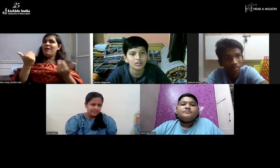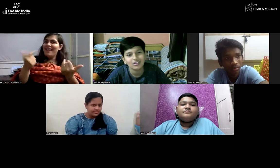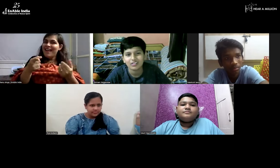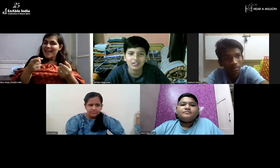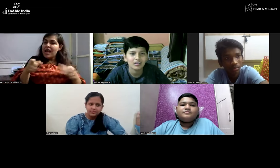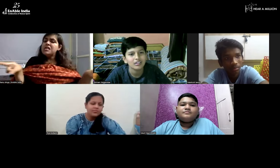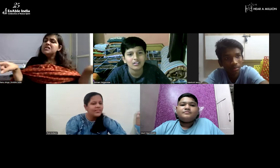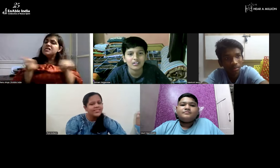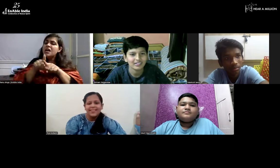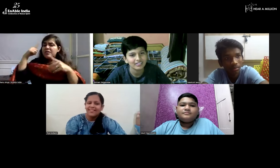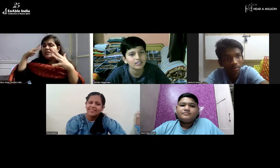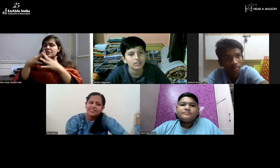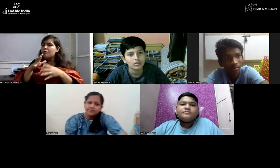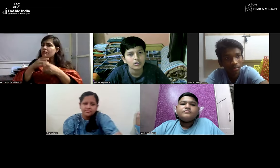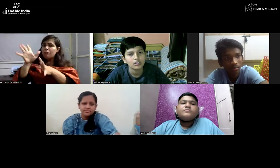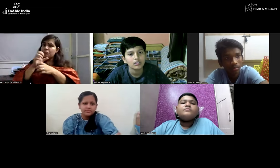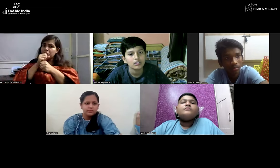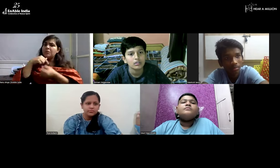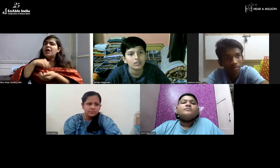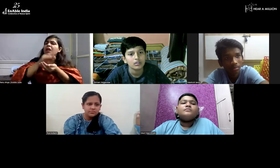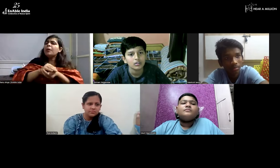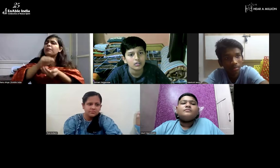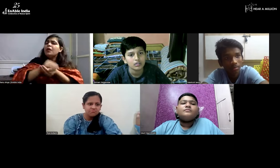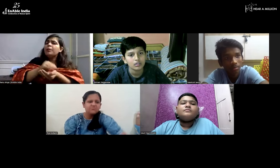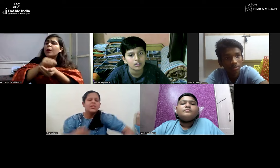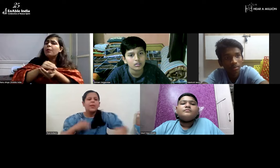Uh, okay. Yeah. So